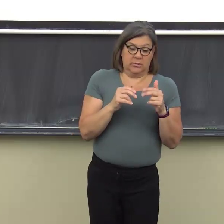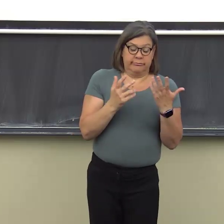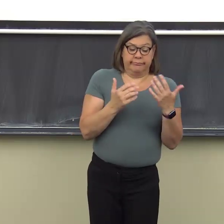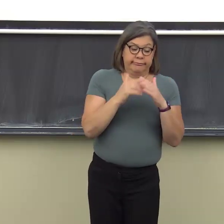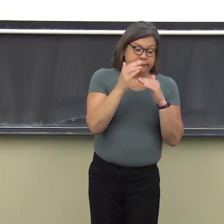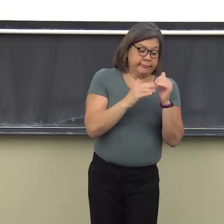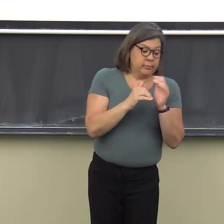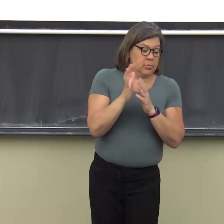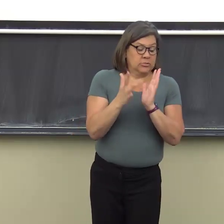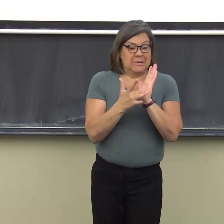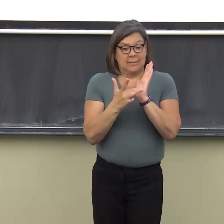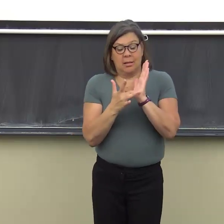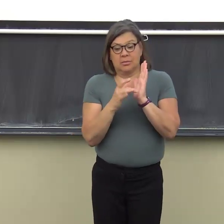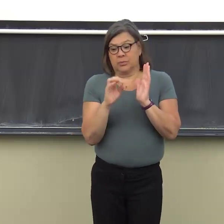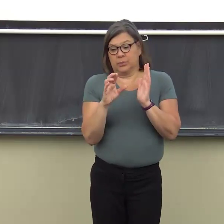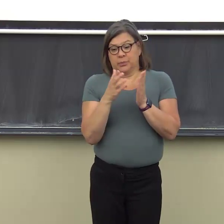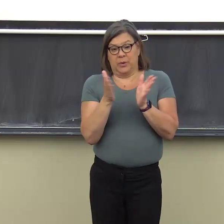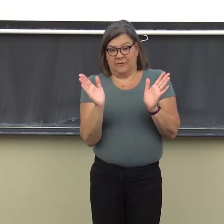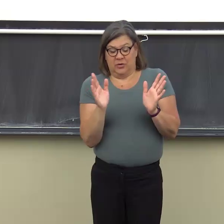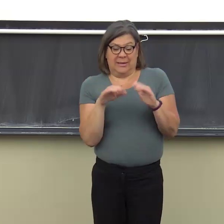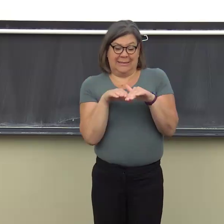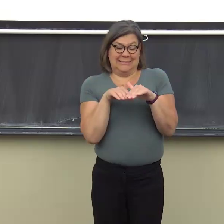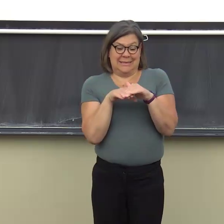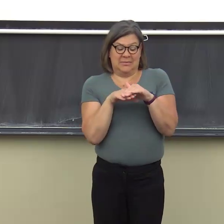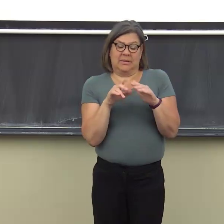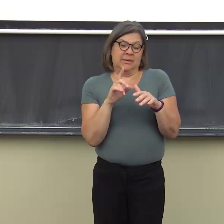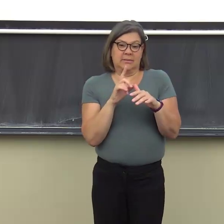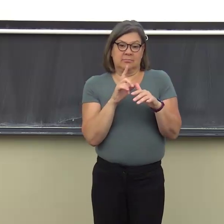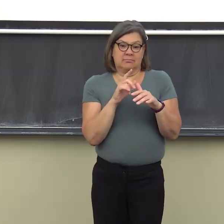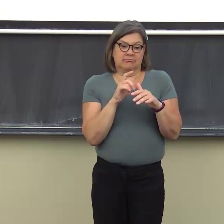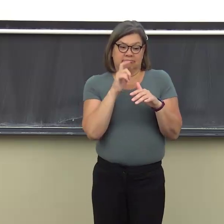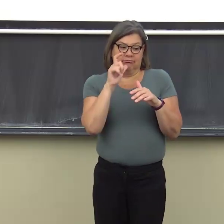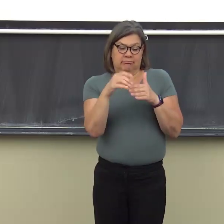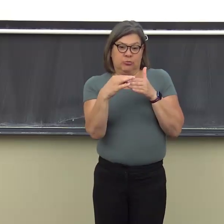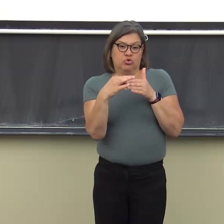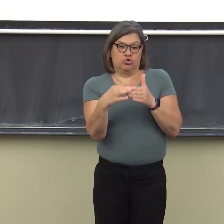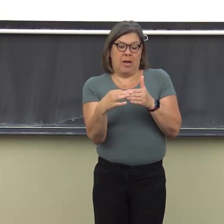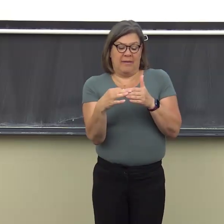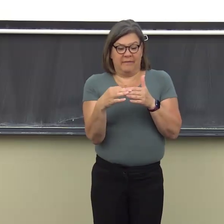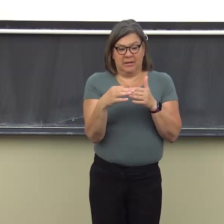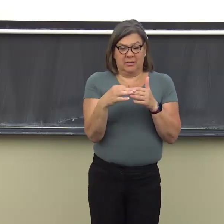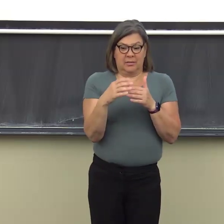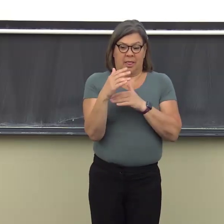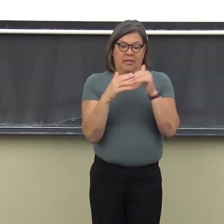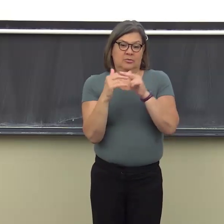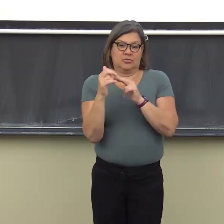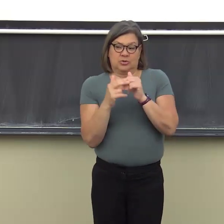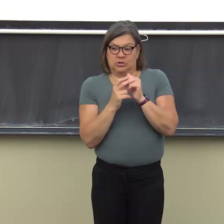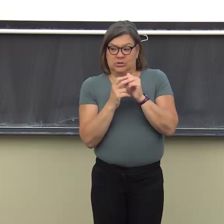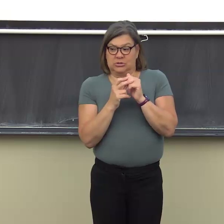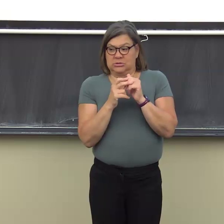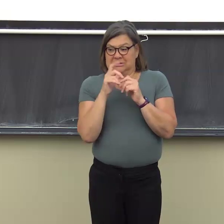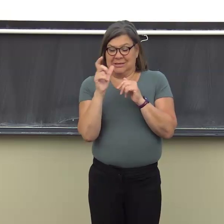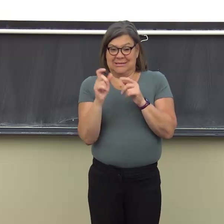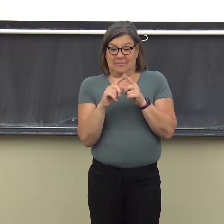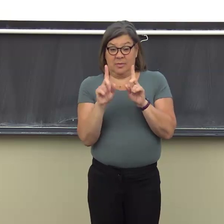or technology or whatever, accessibility isn't driving the construction. It doesn't